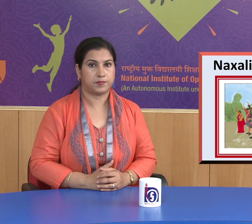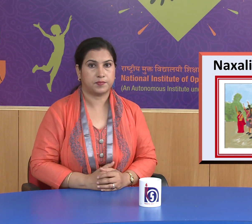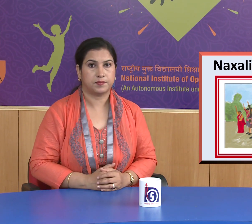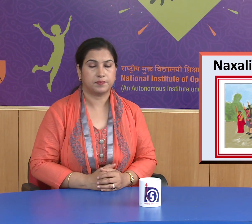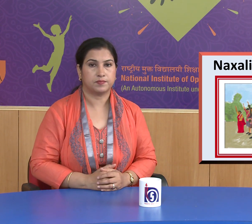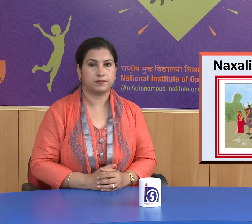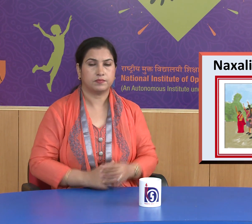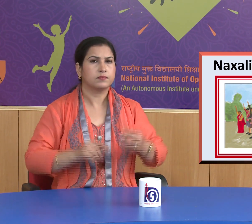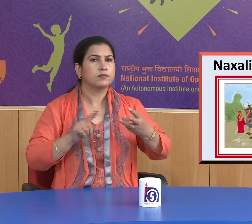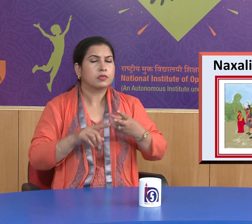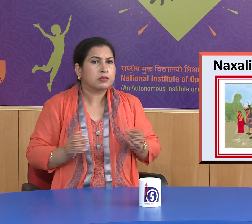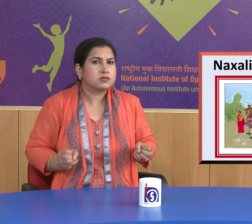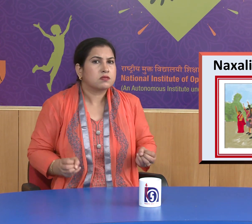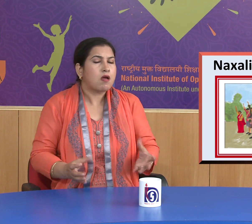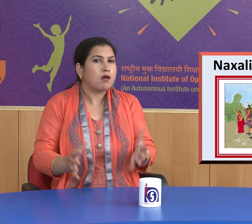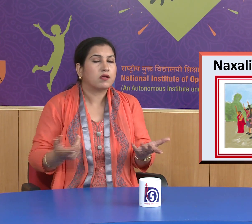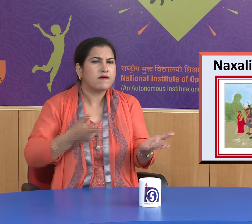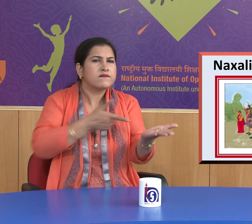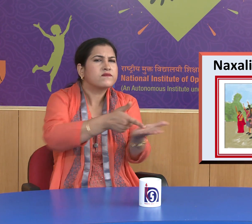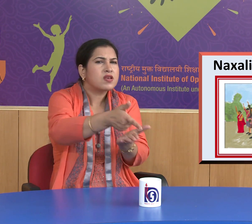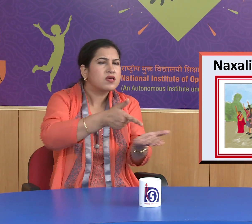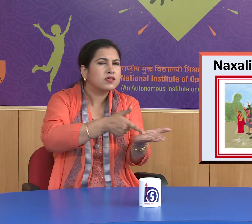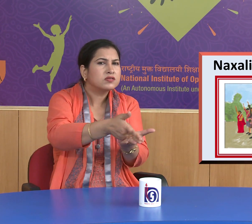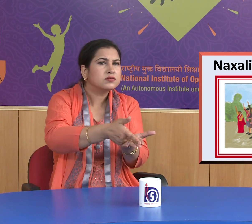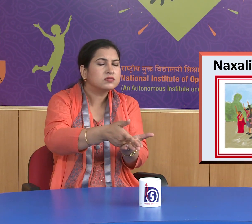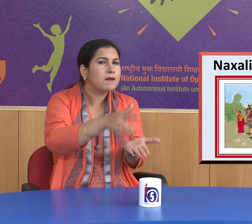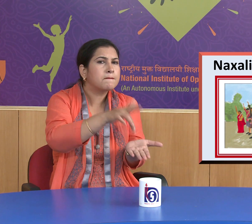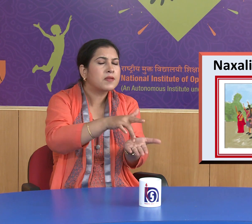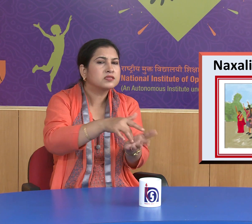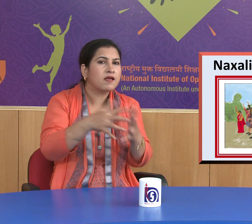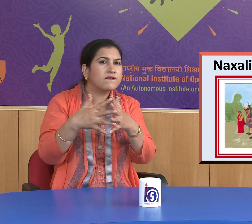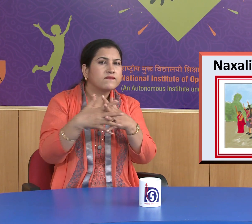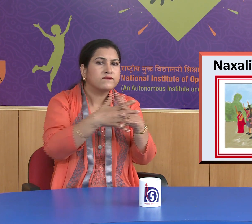It began in a village of West Bengal